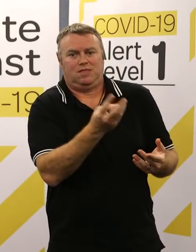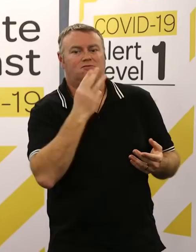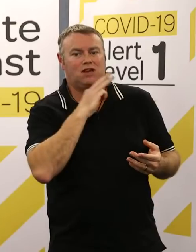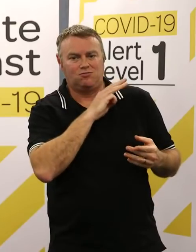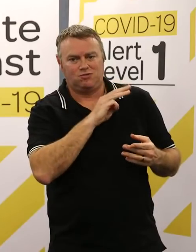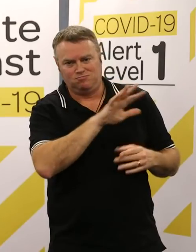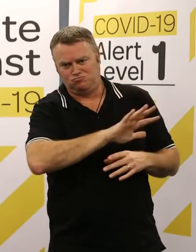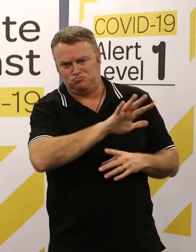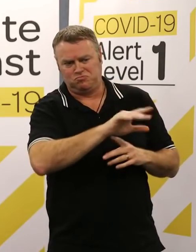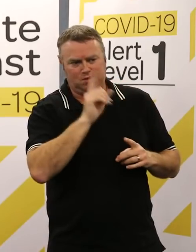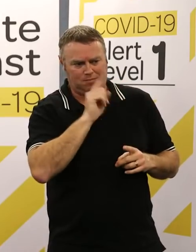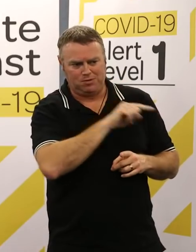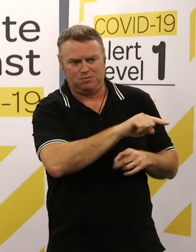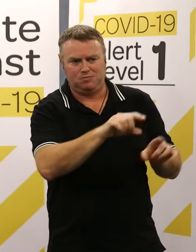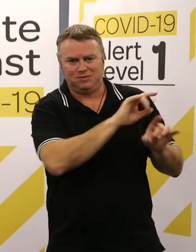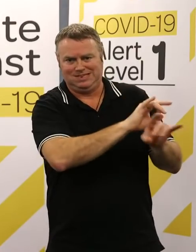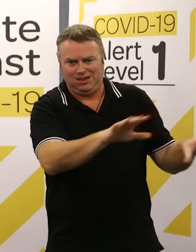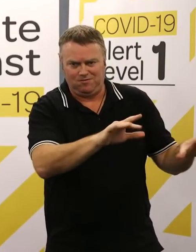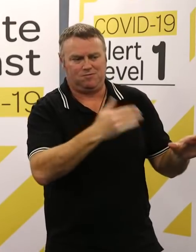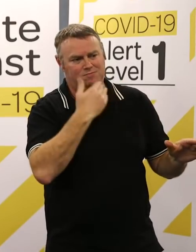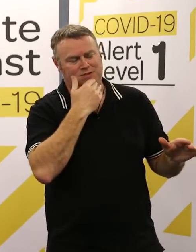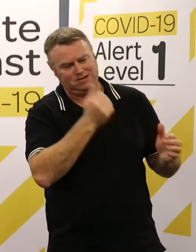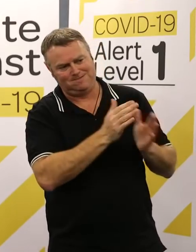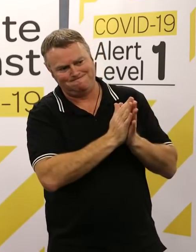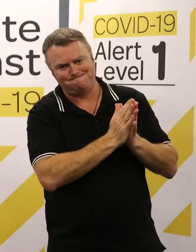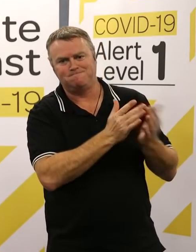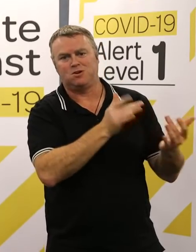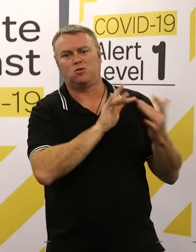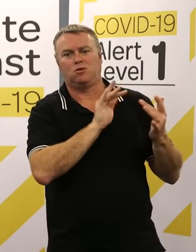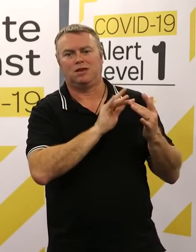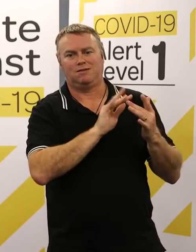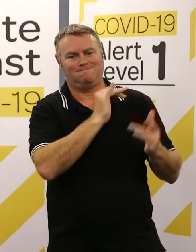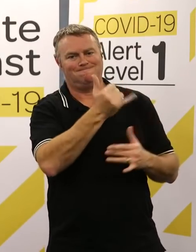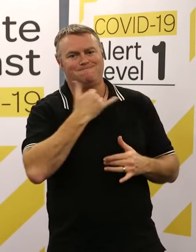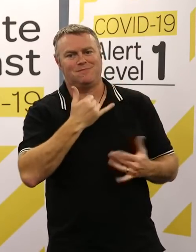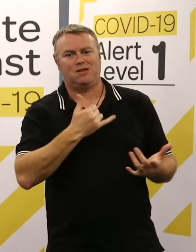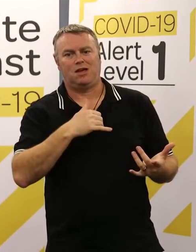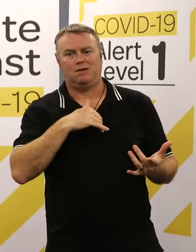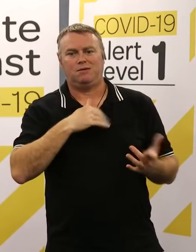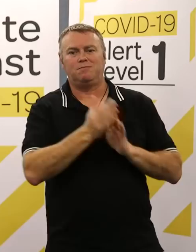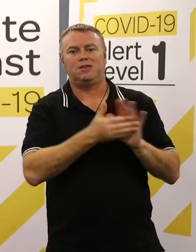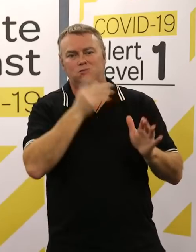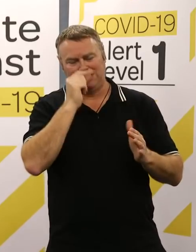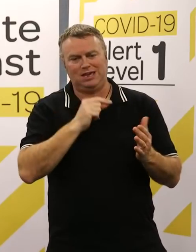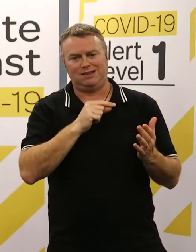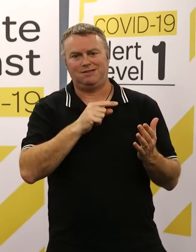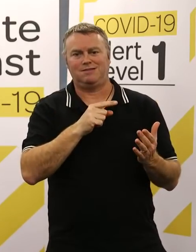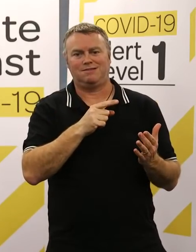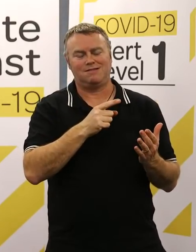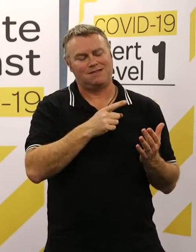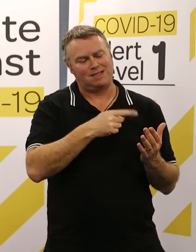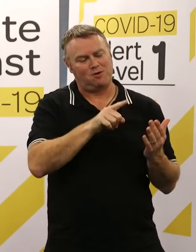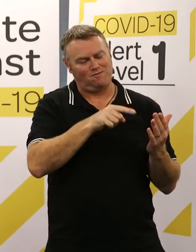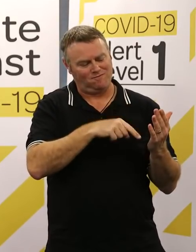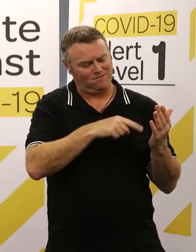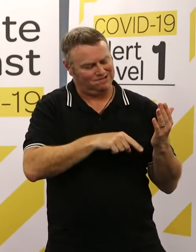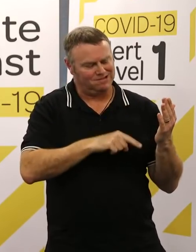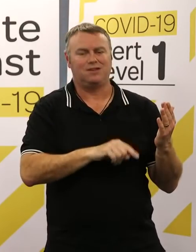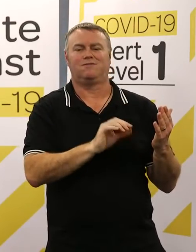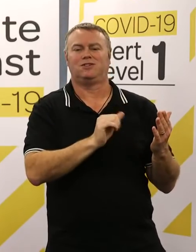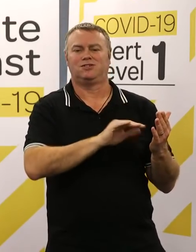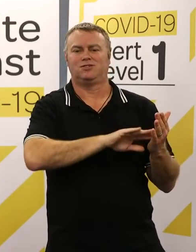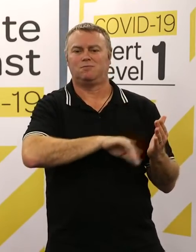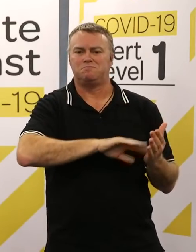have tick them off in a tick sense, not tell them off sense, but to say that we have been able to. And